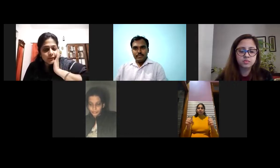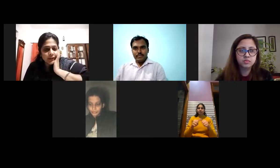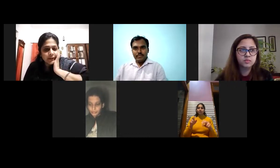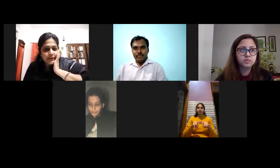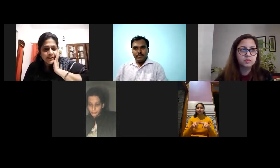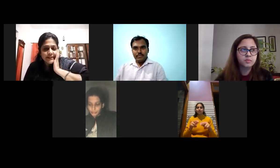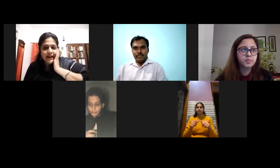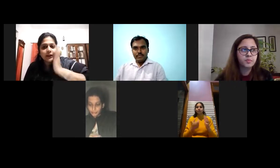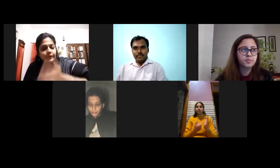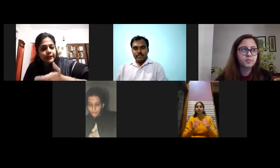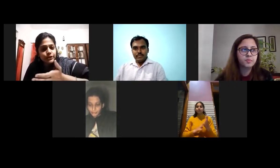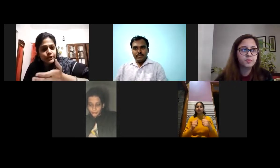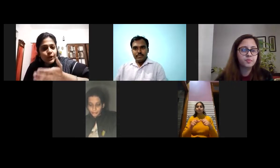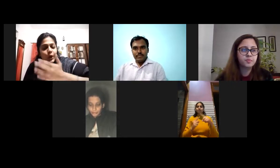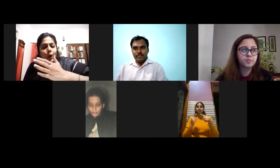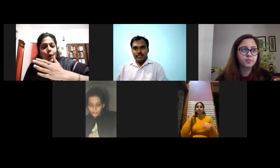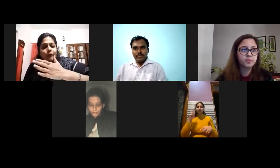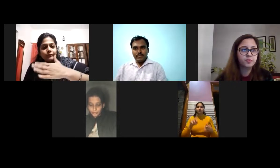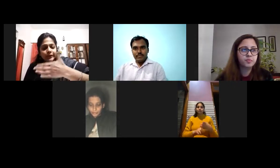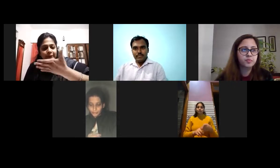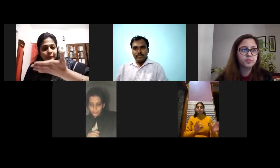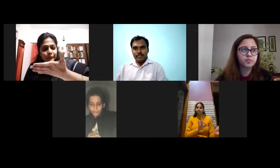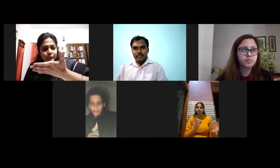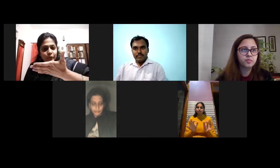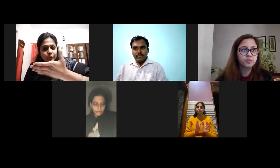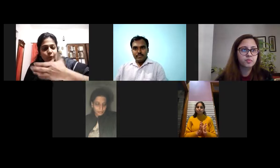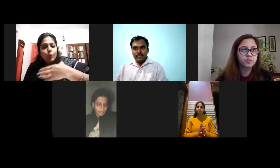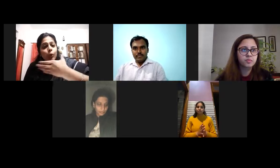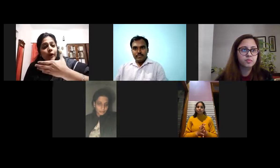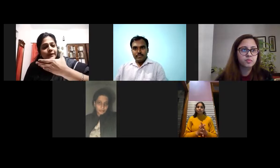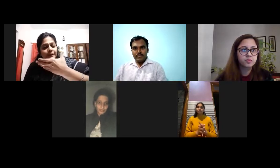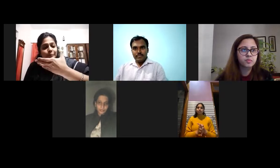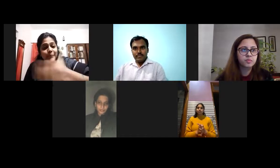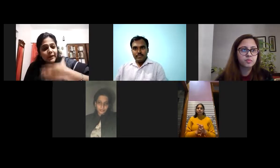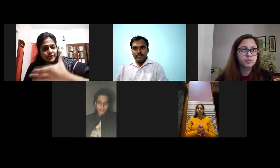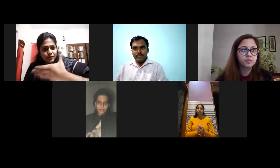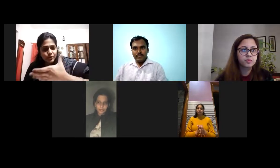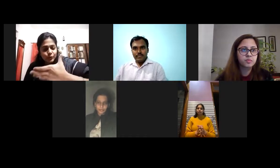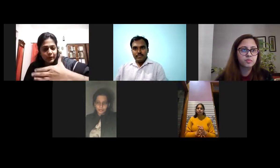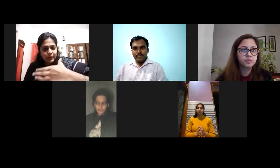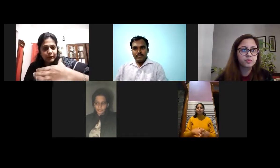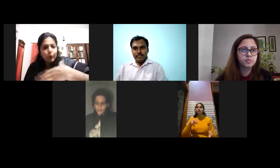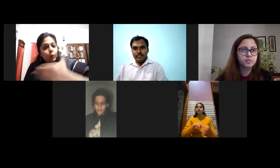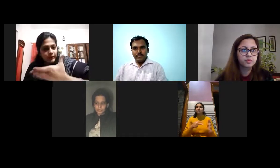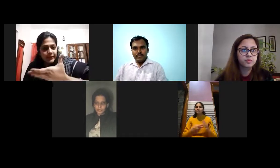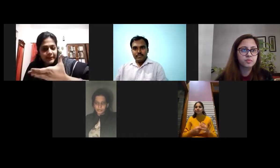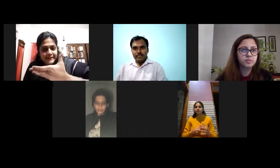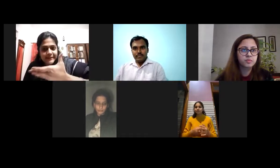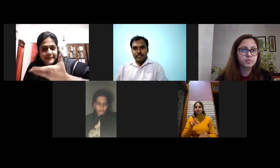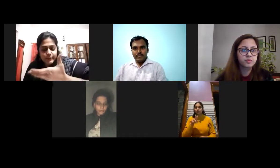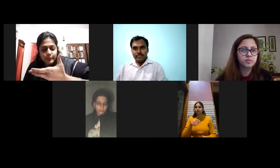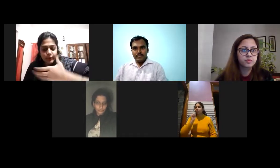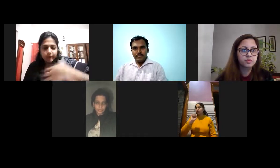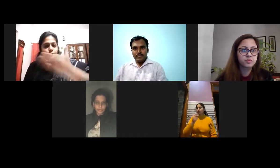of just the articulation of what it means to own, let's